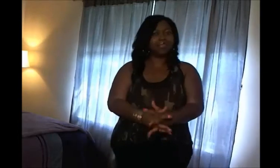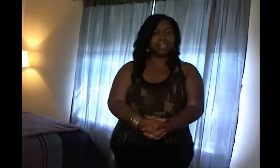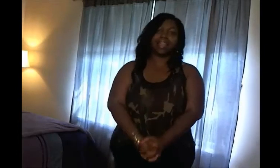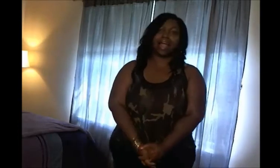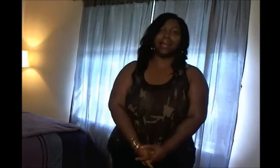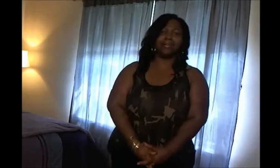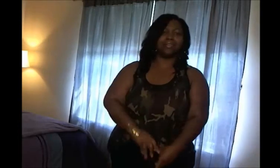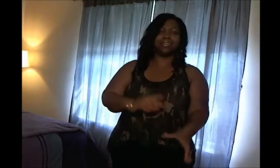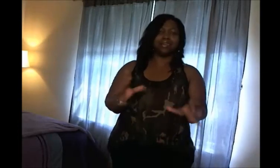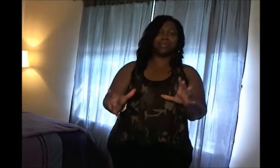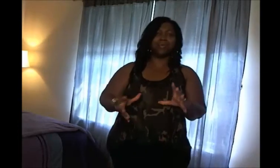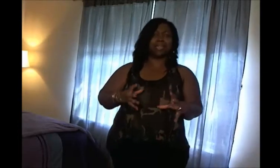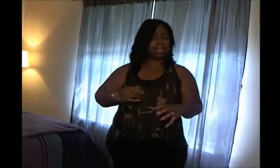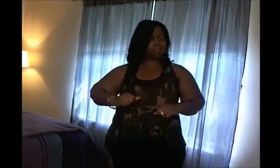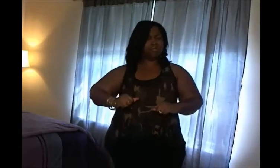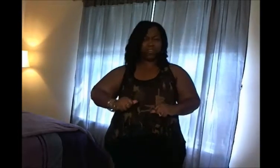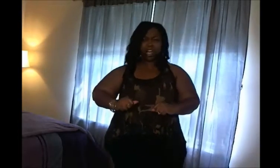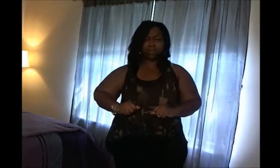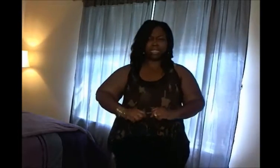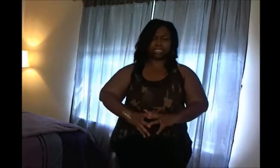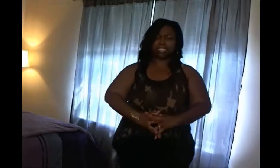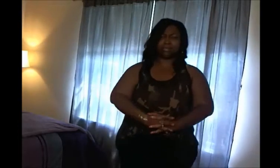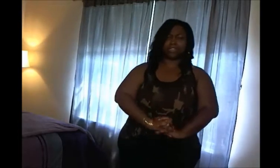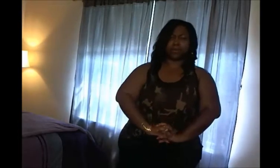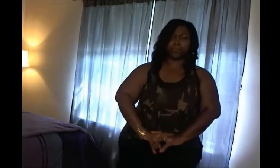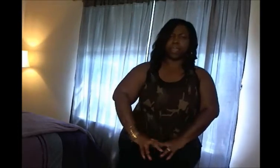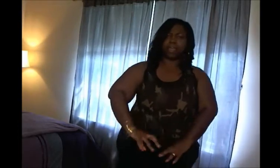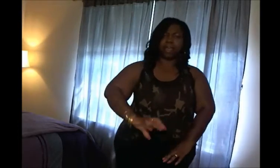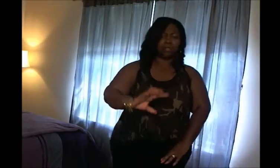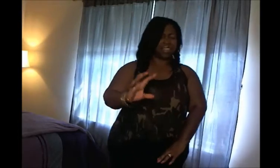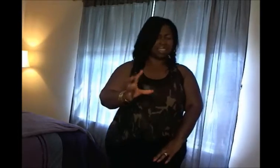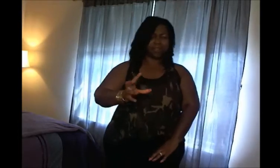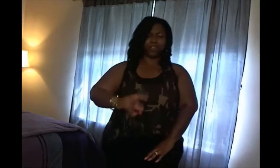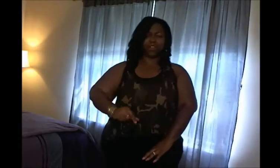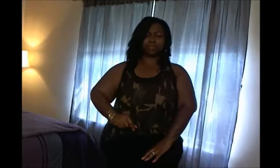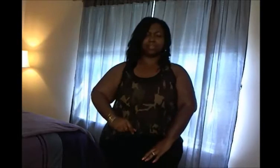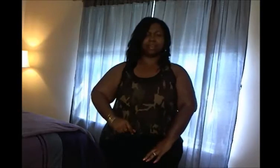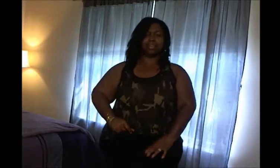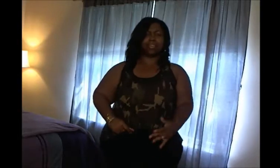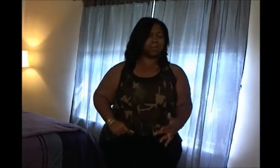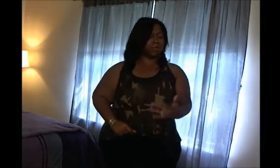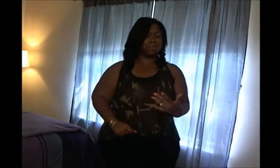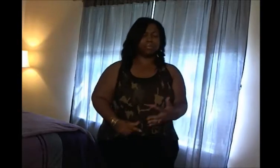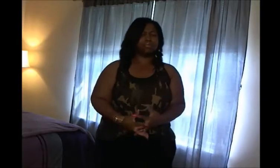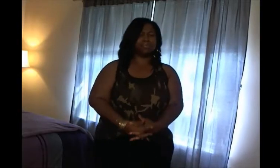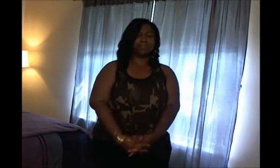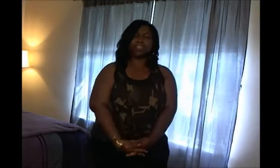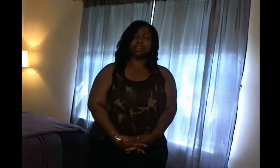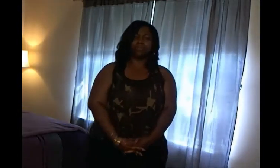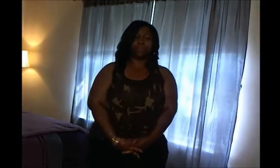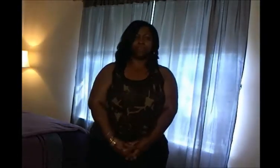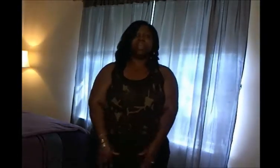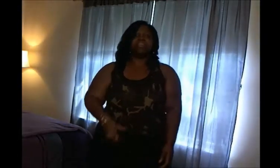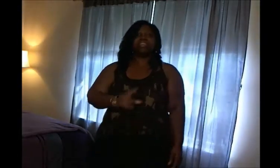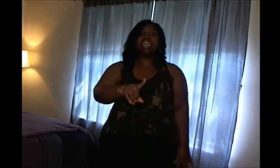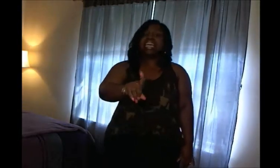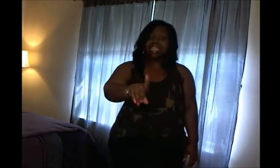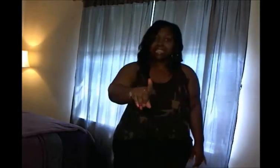a clown, you know, but I can be firm at times. So when I think of a firm song, you know, what's a good one? You take the good,